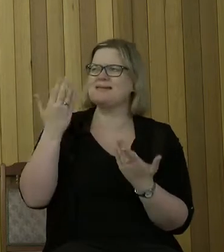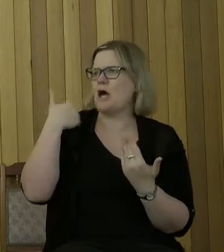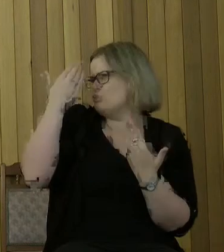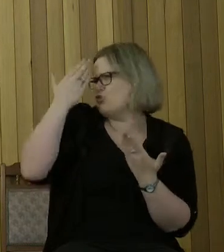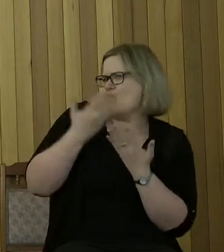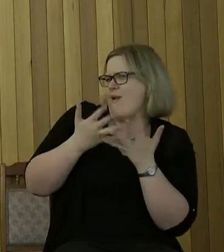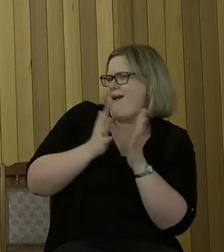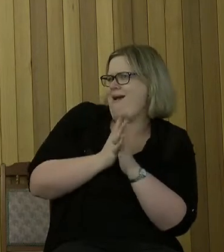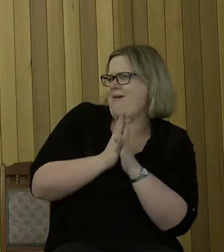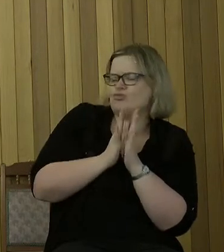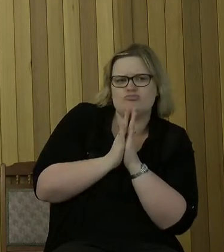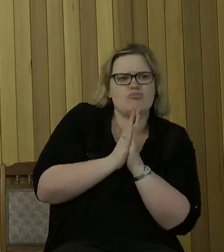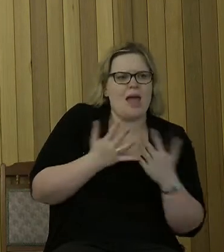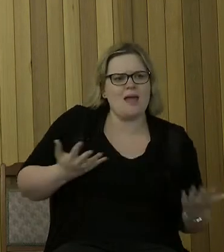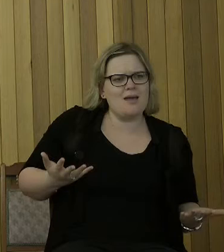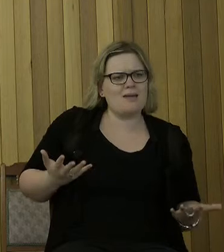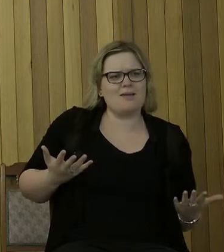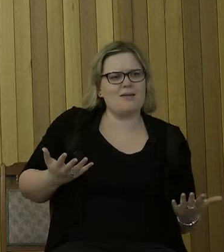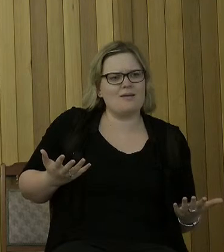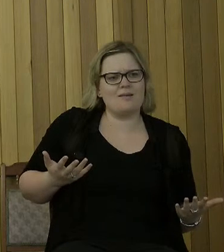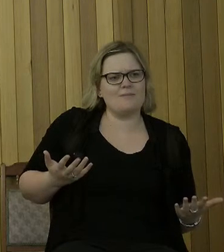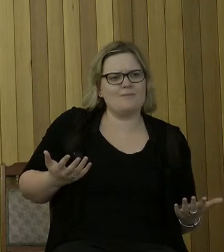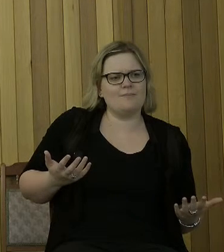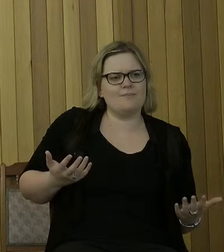know how to pray."